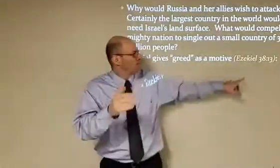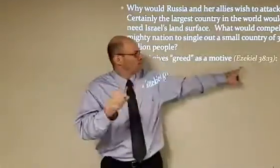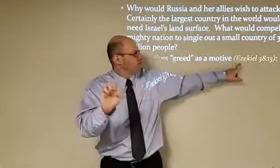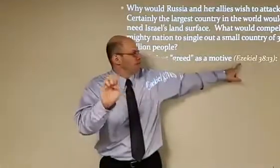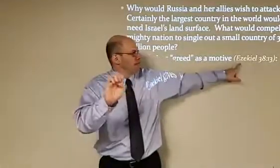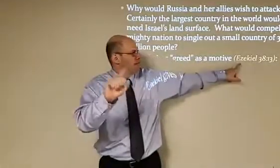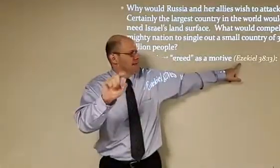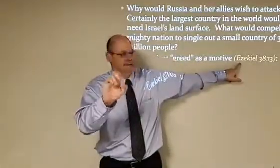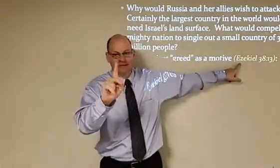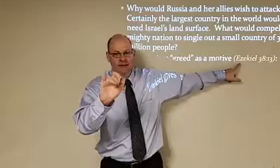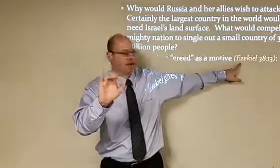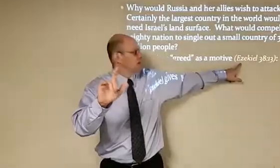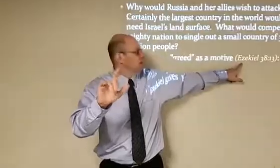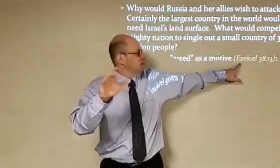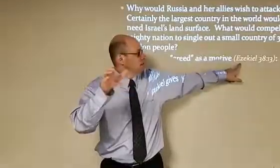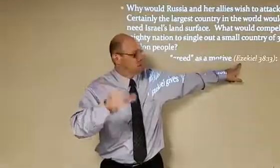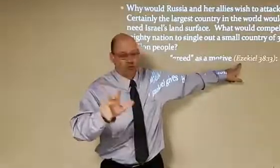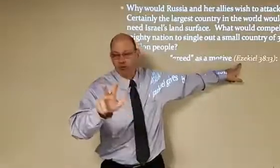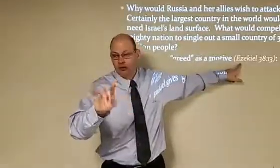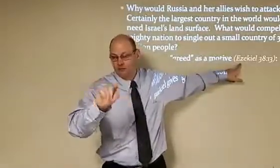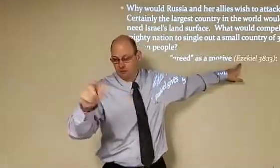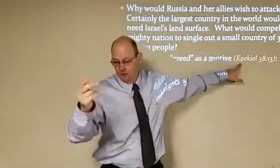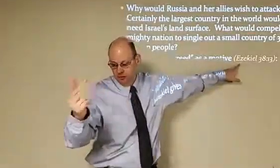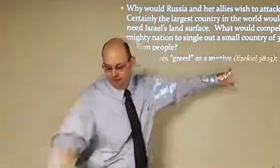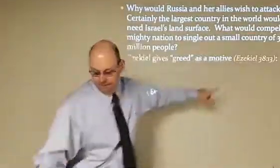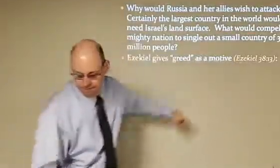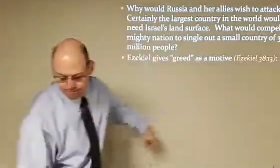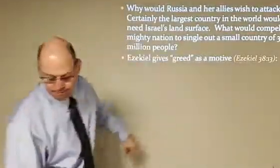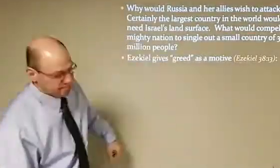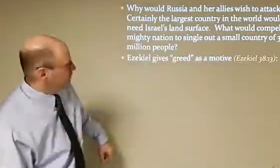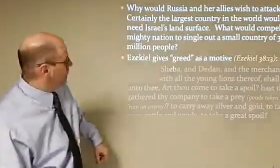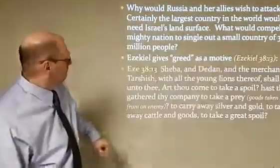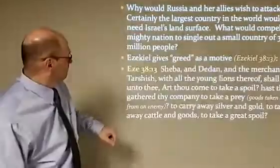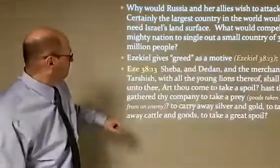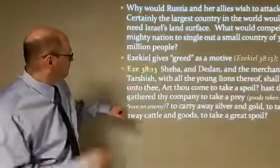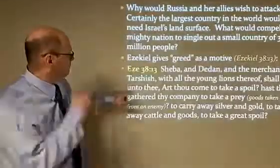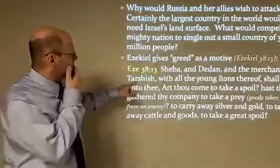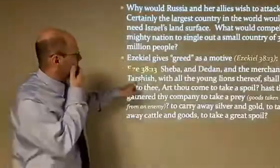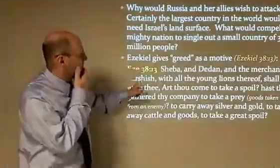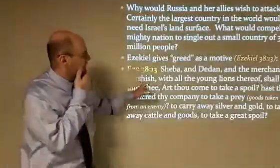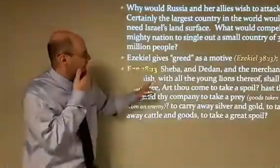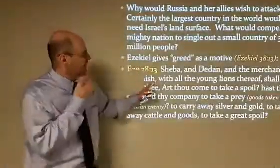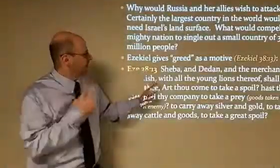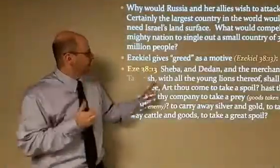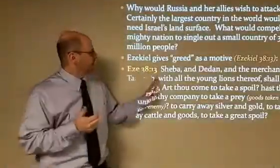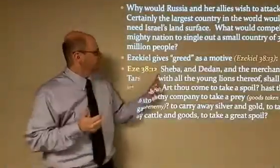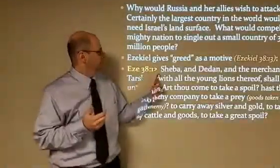We'll look at Ezekiel chapter 38 and verse 13 and see what it says.